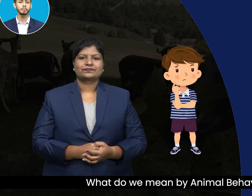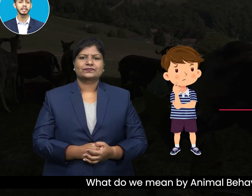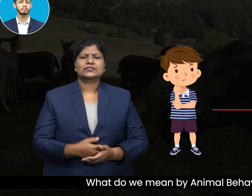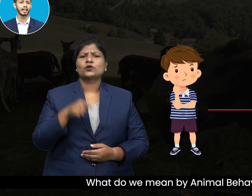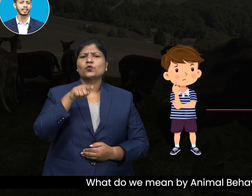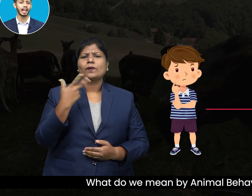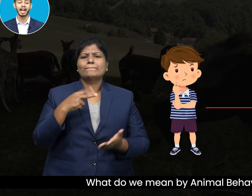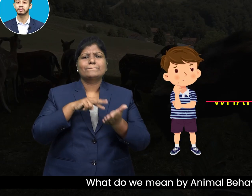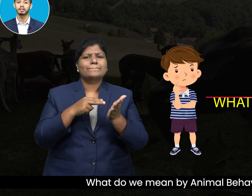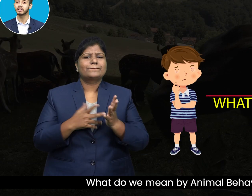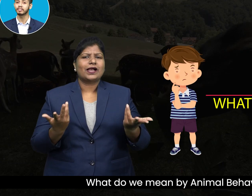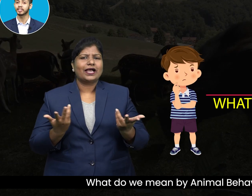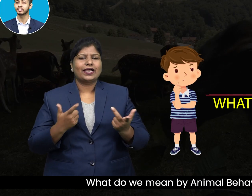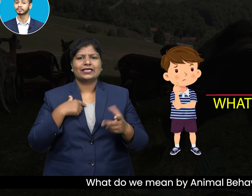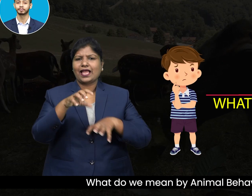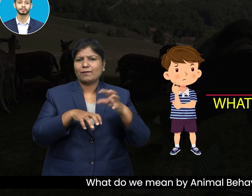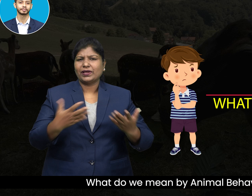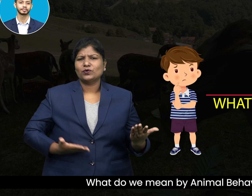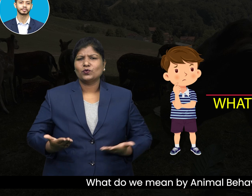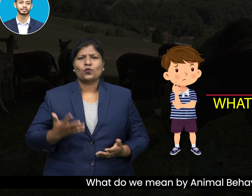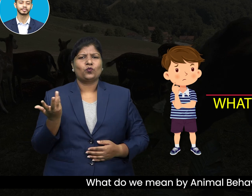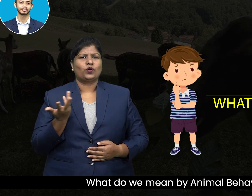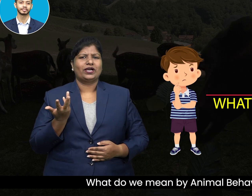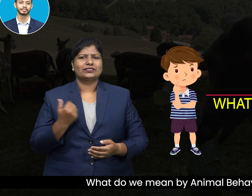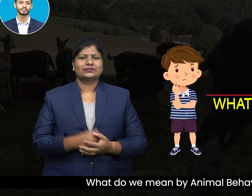What do you mean by animal behavior?